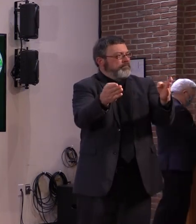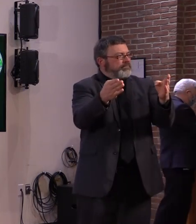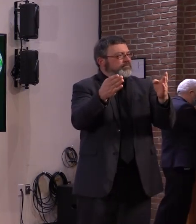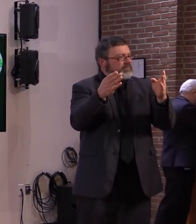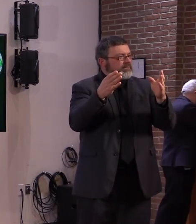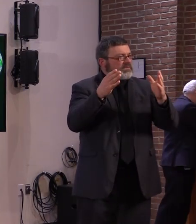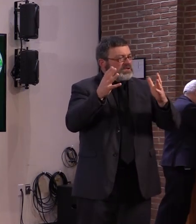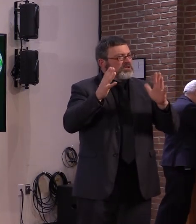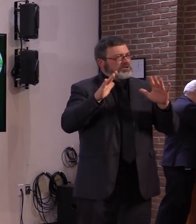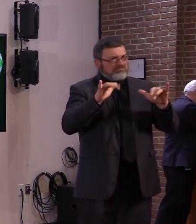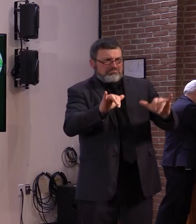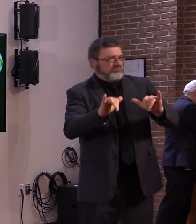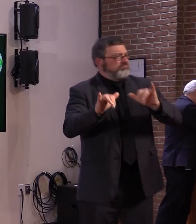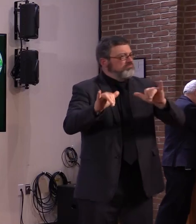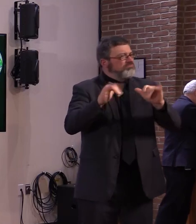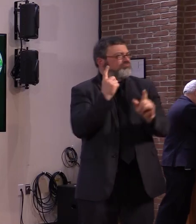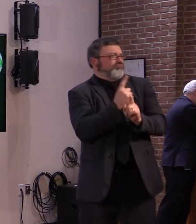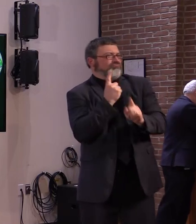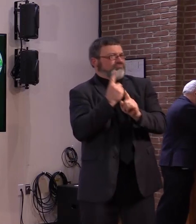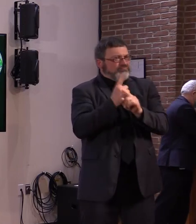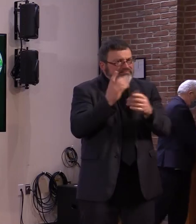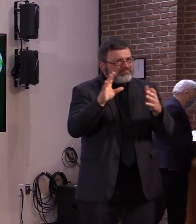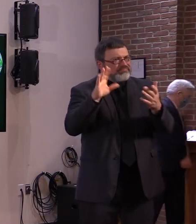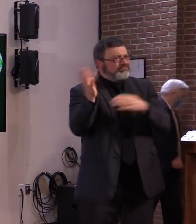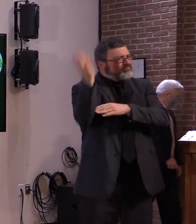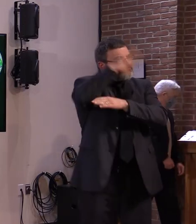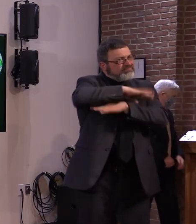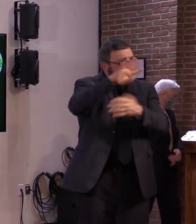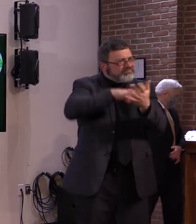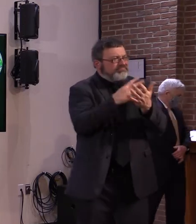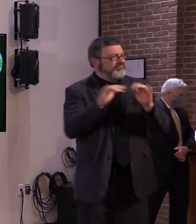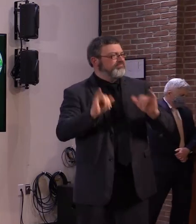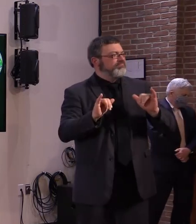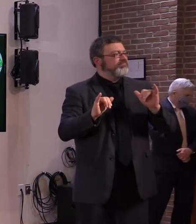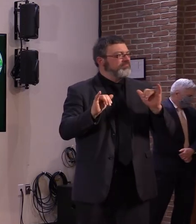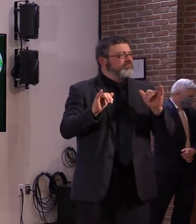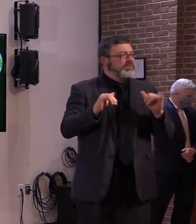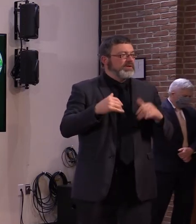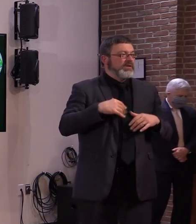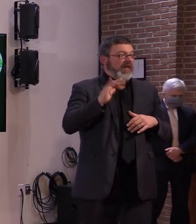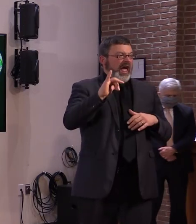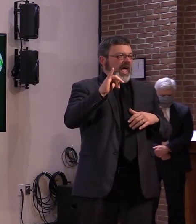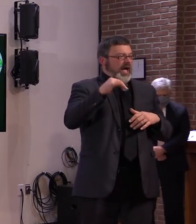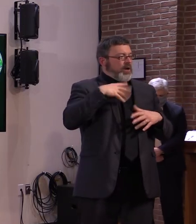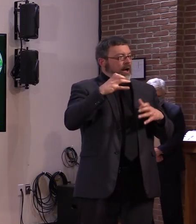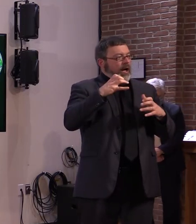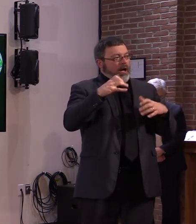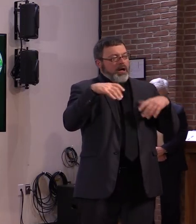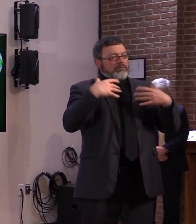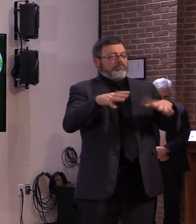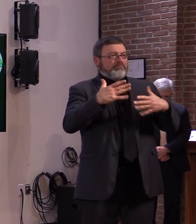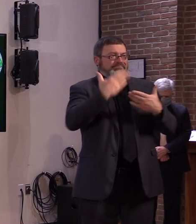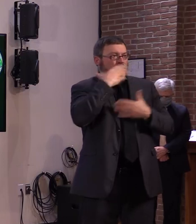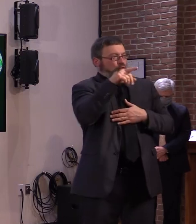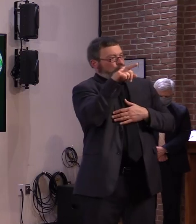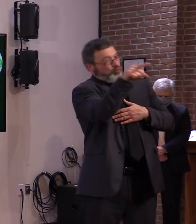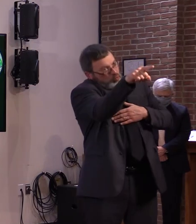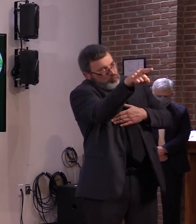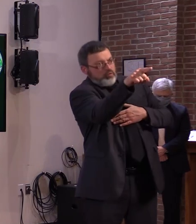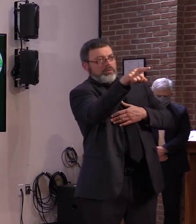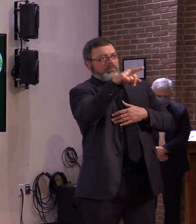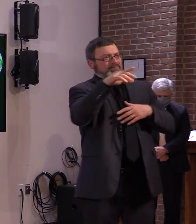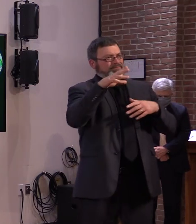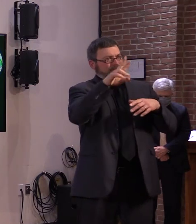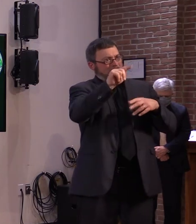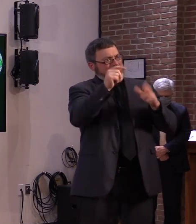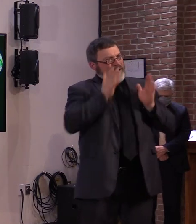students. I want to thank all Vermonters for their willingness to accept and follow our safety guidelines. For adults, this has